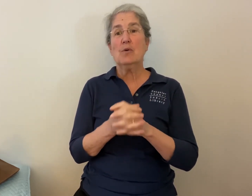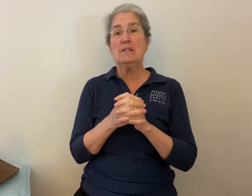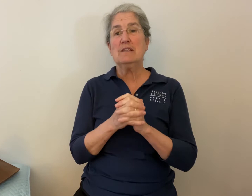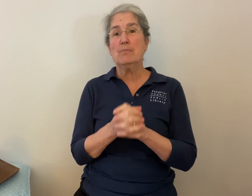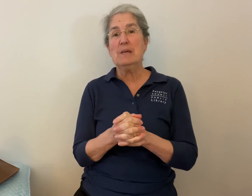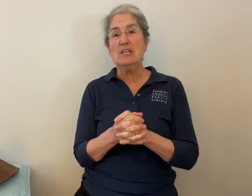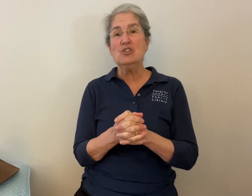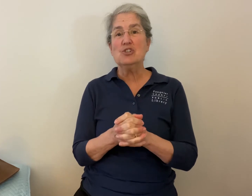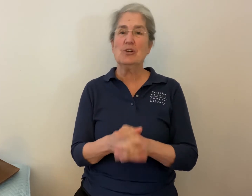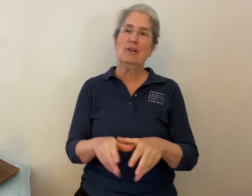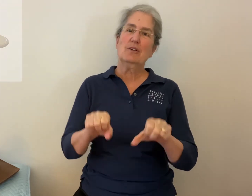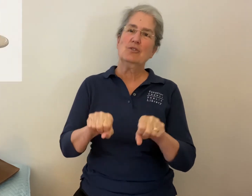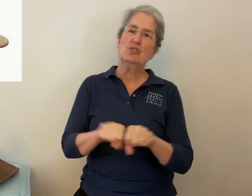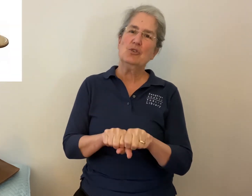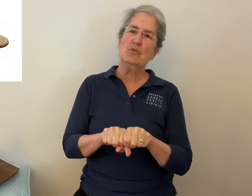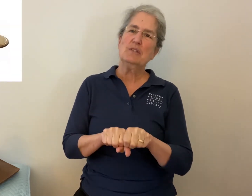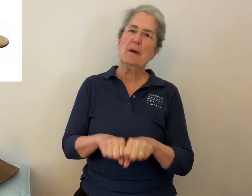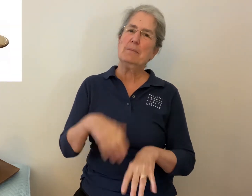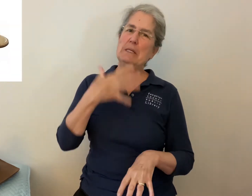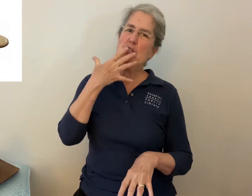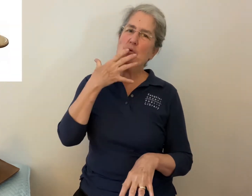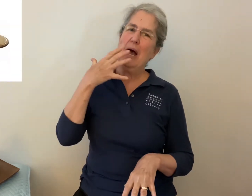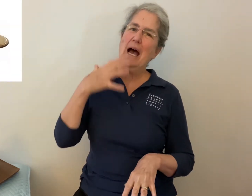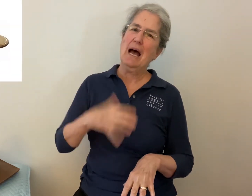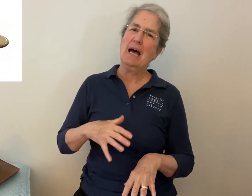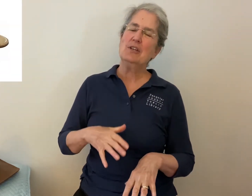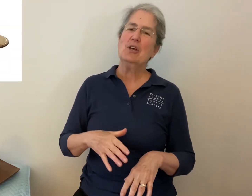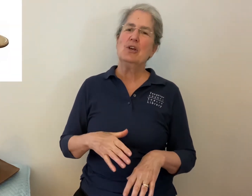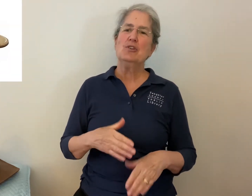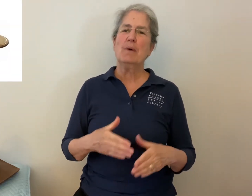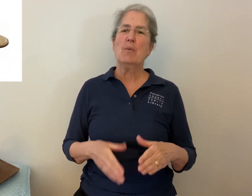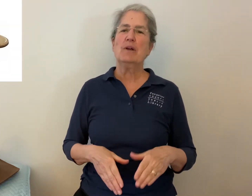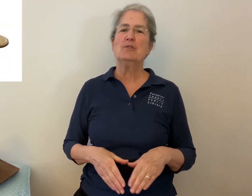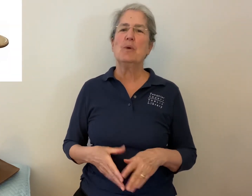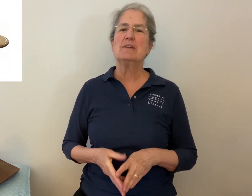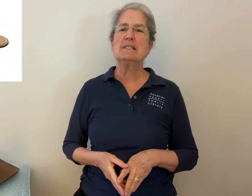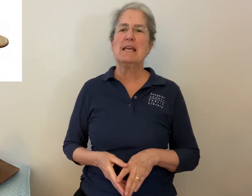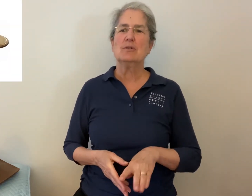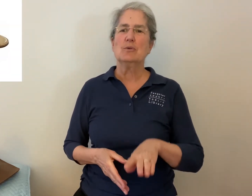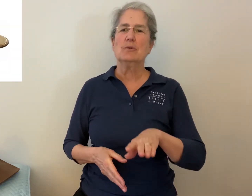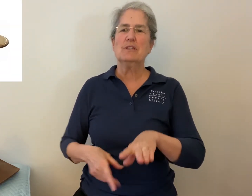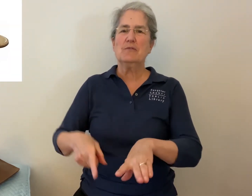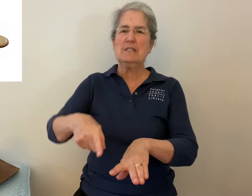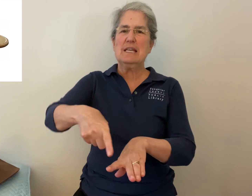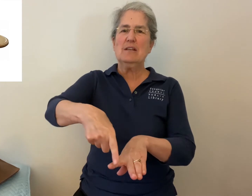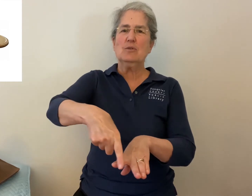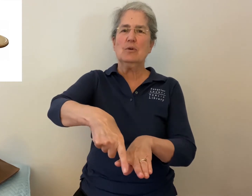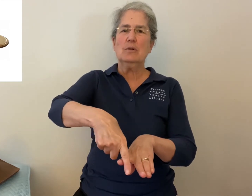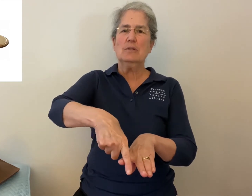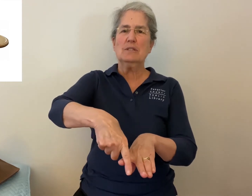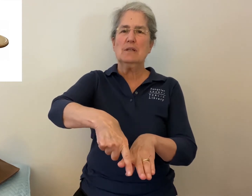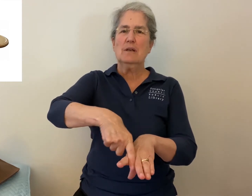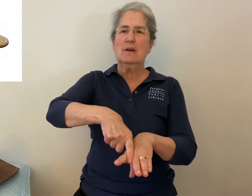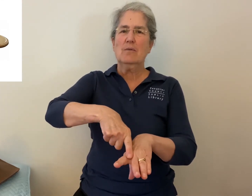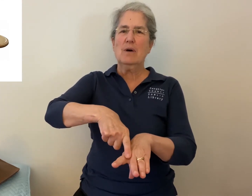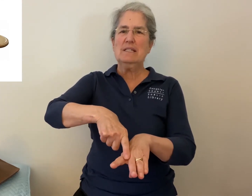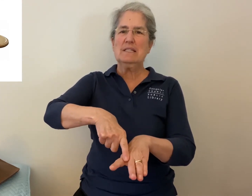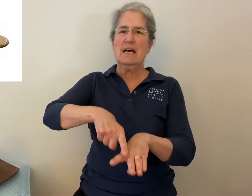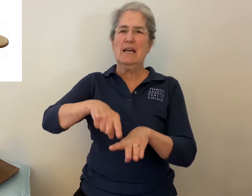to the beach, shoes might be too hot. You might want to wear sandals. And for sandals, one sign